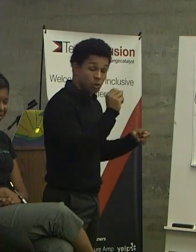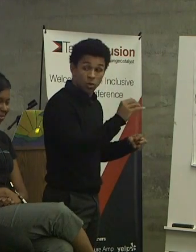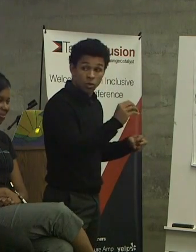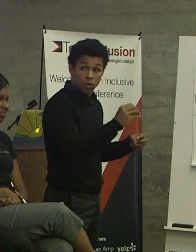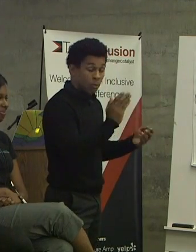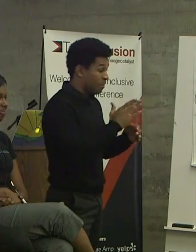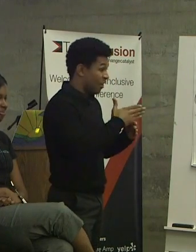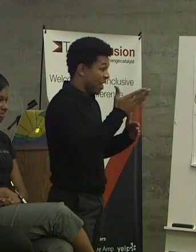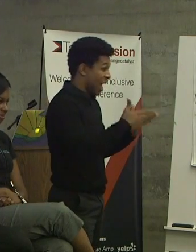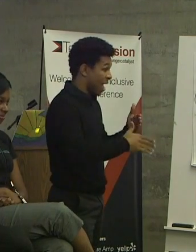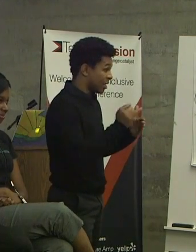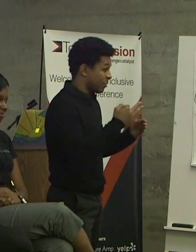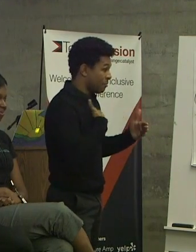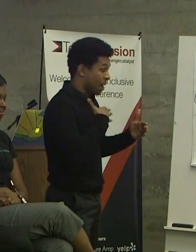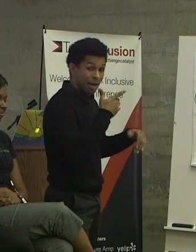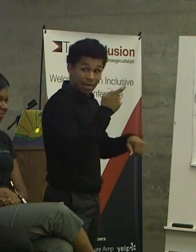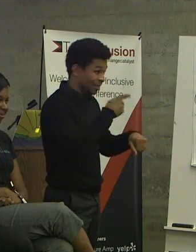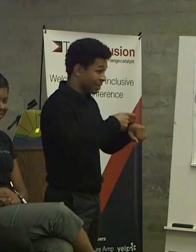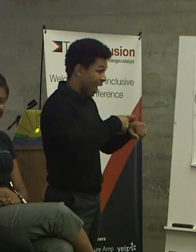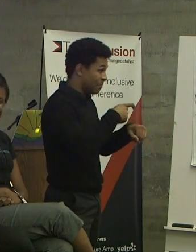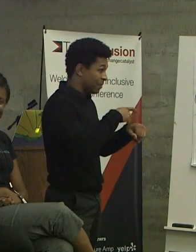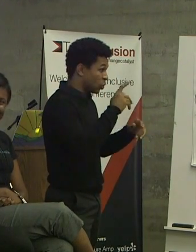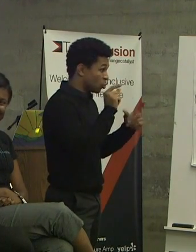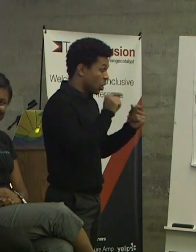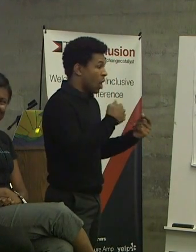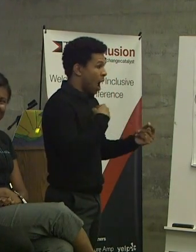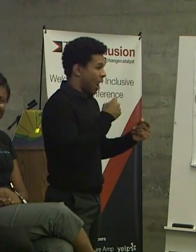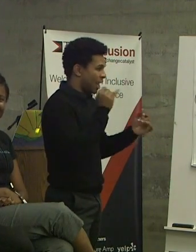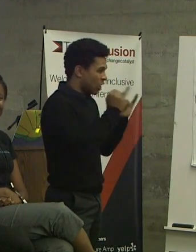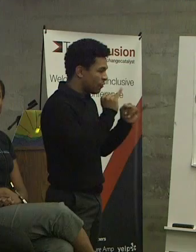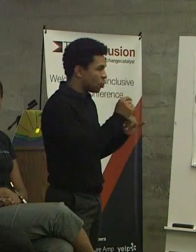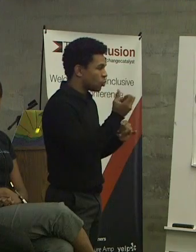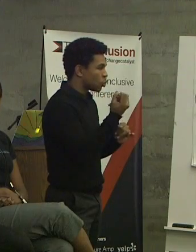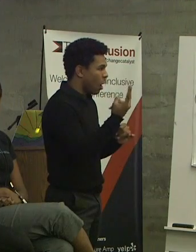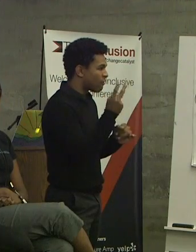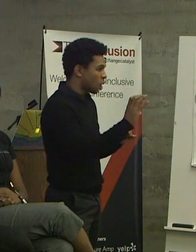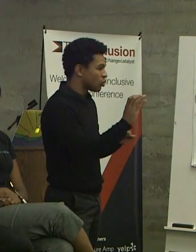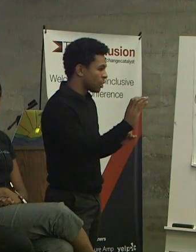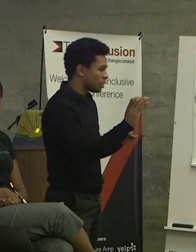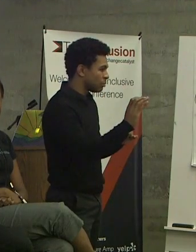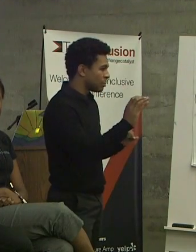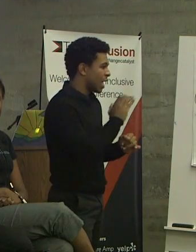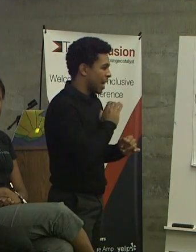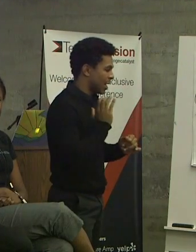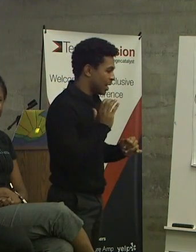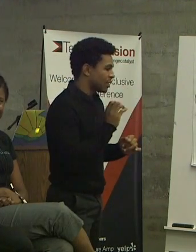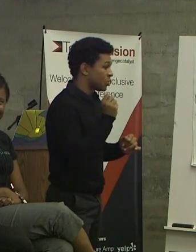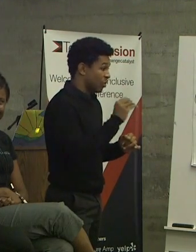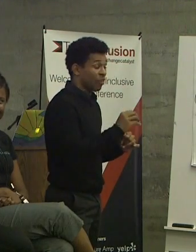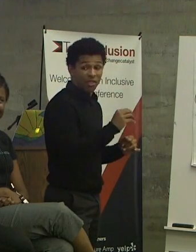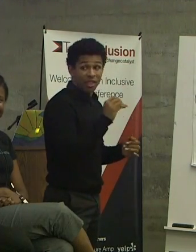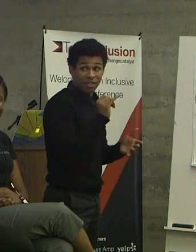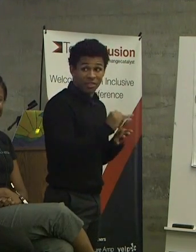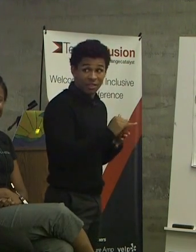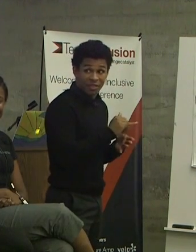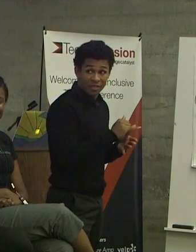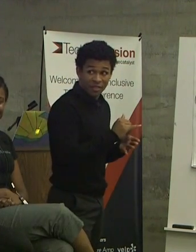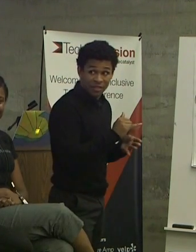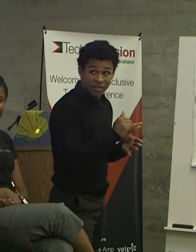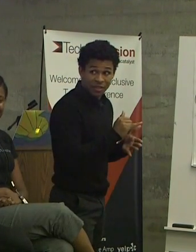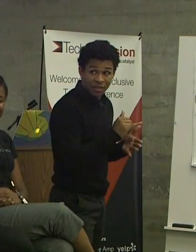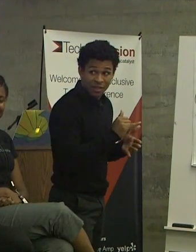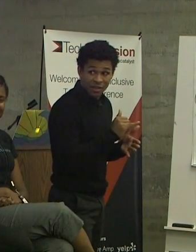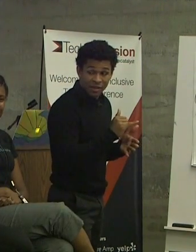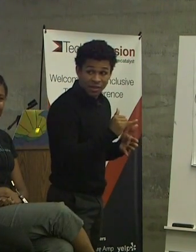1,200 candidates by the time I had left. And I was like, that's 30 minutes of my time where I could have even been a better leader or